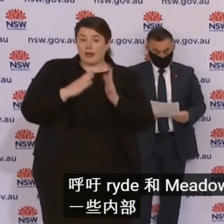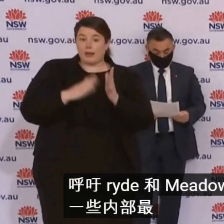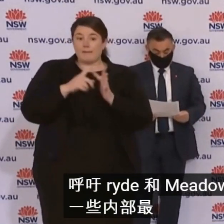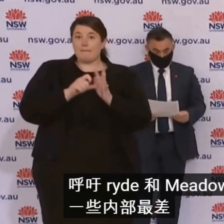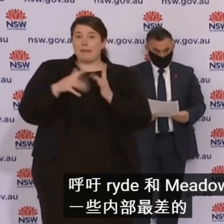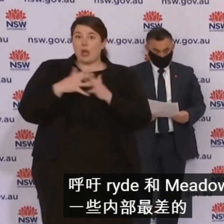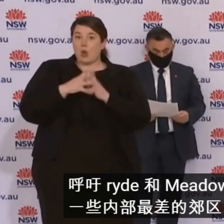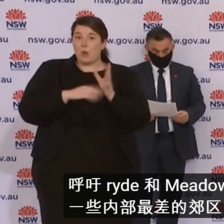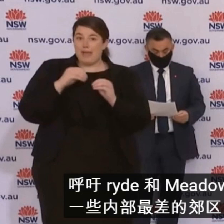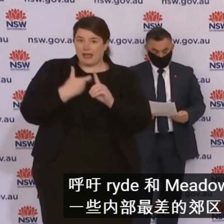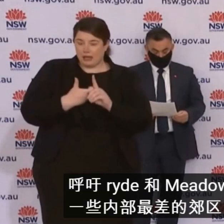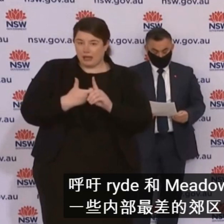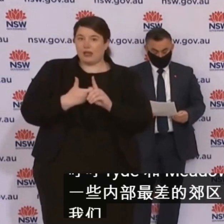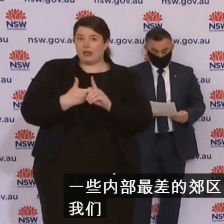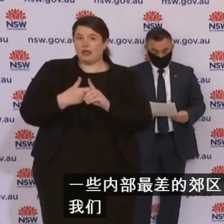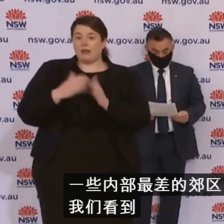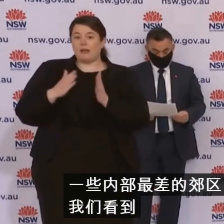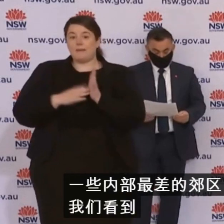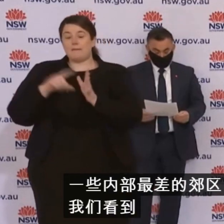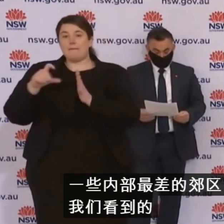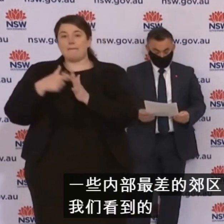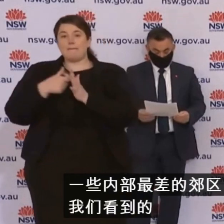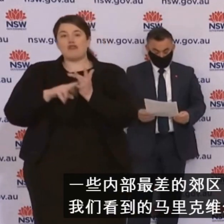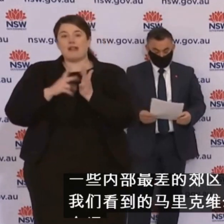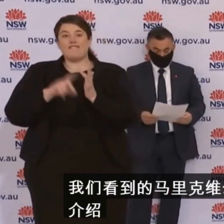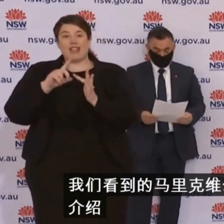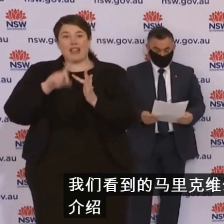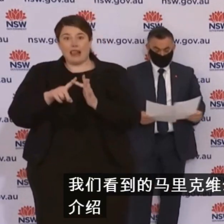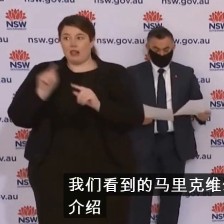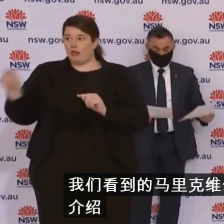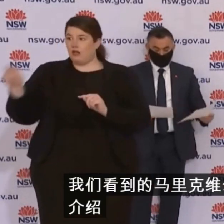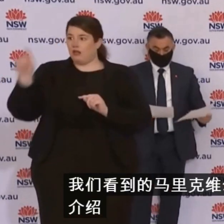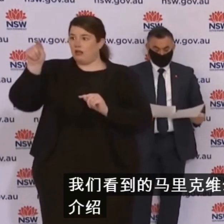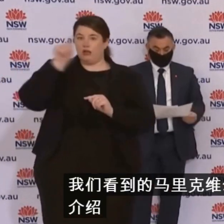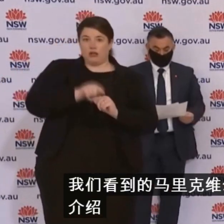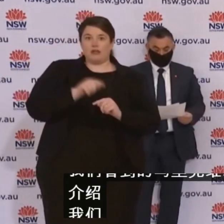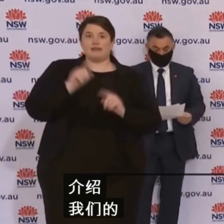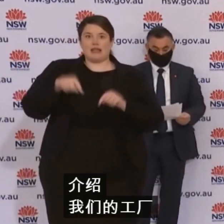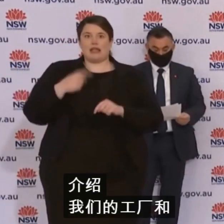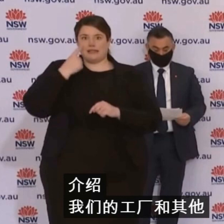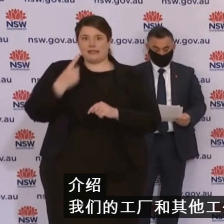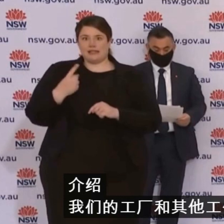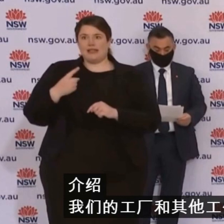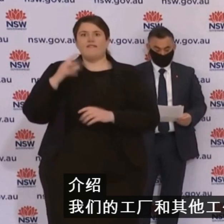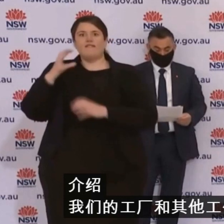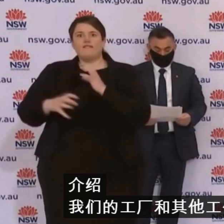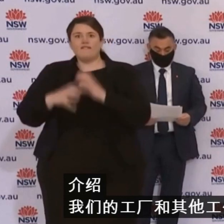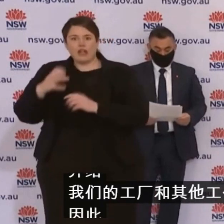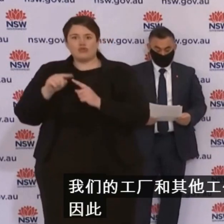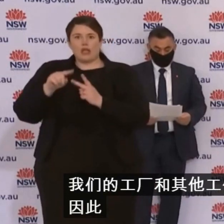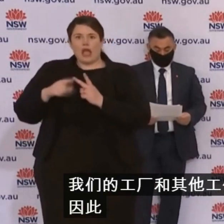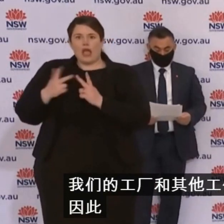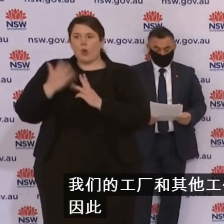some of the inner west suburbs such as Marrickville, where we are seeing the introduction into factories and other